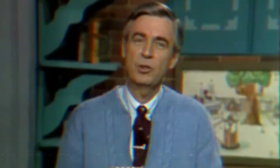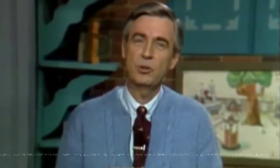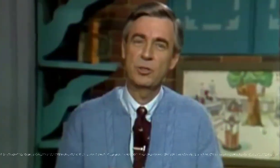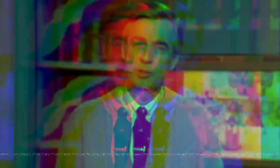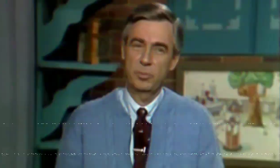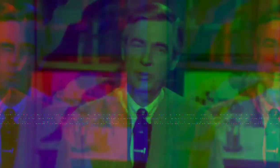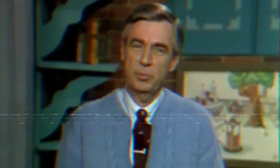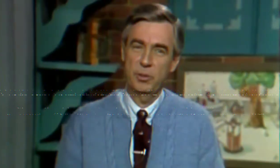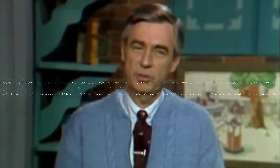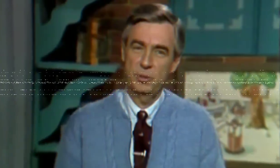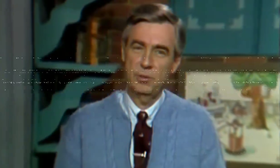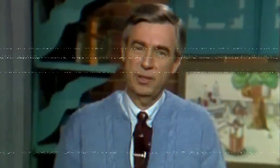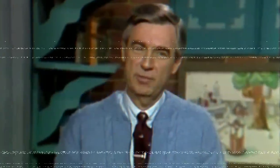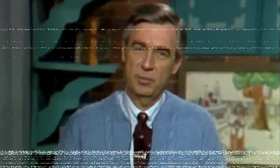How do you tell people that you love them?